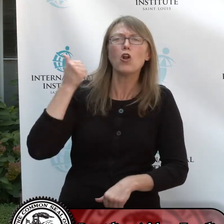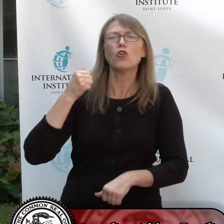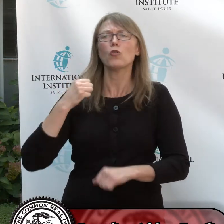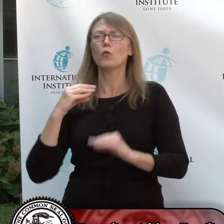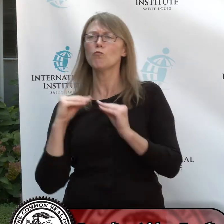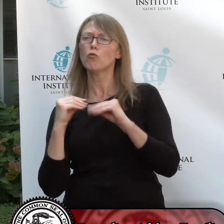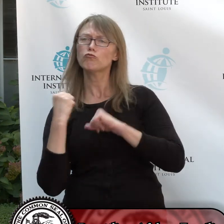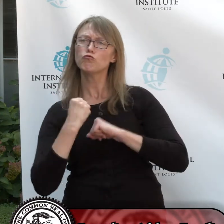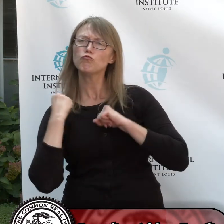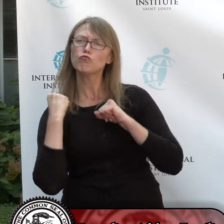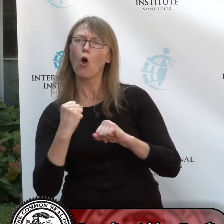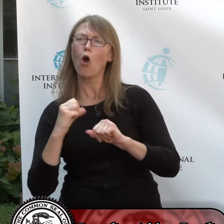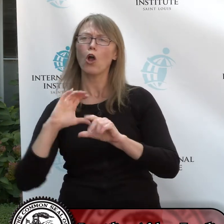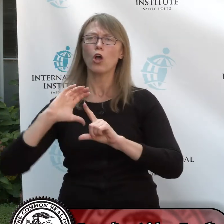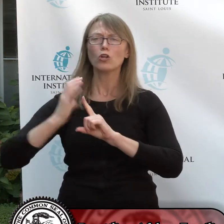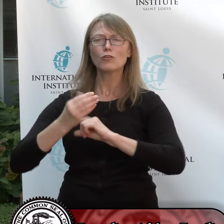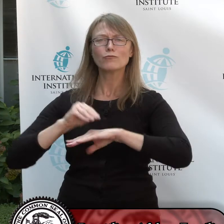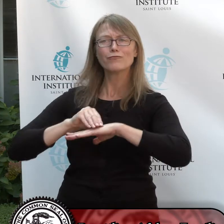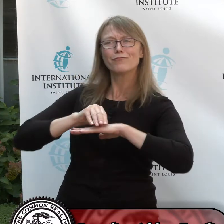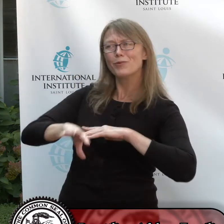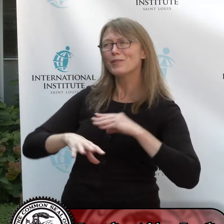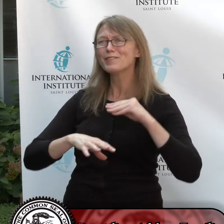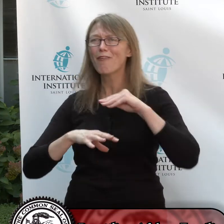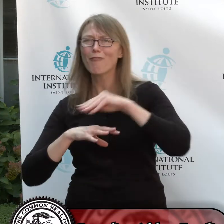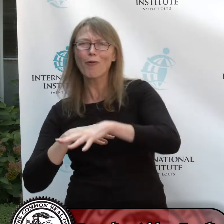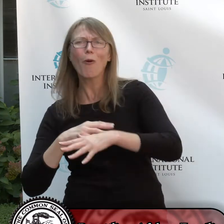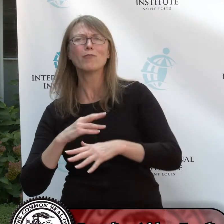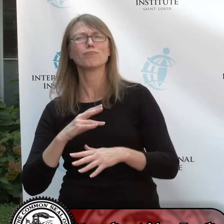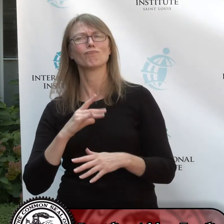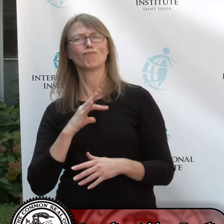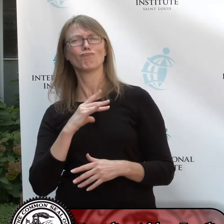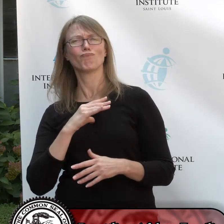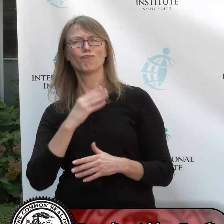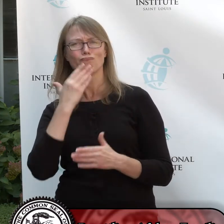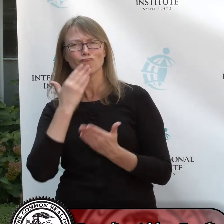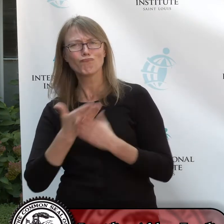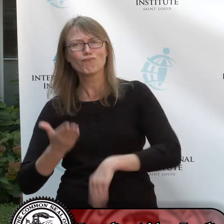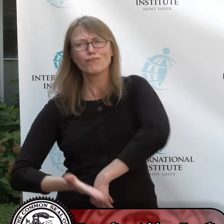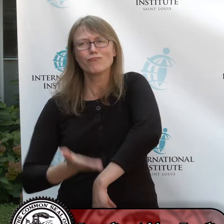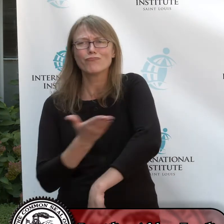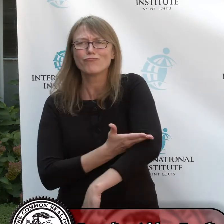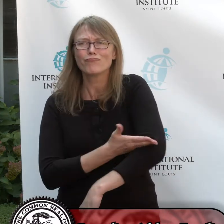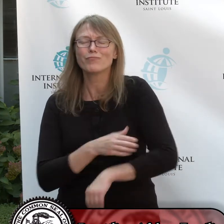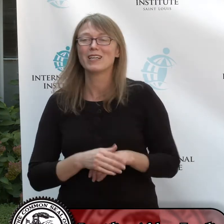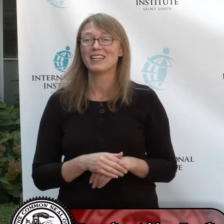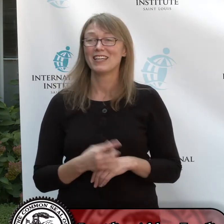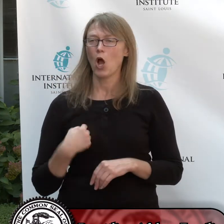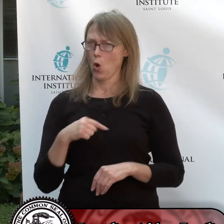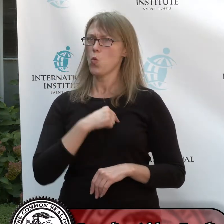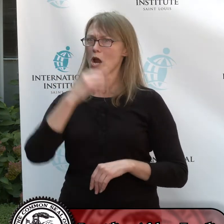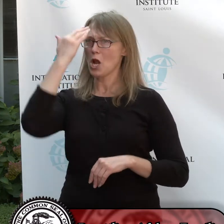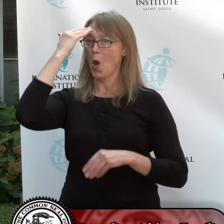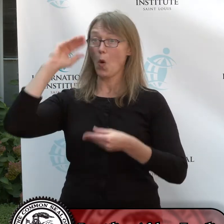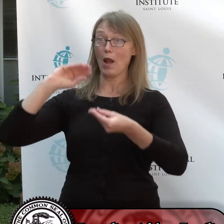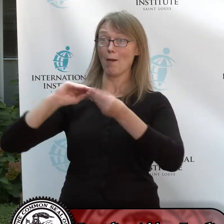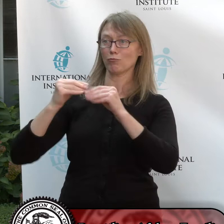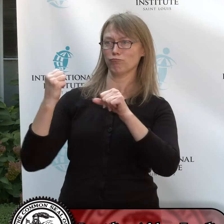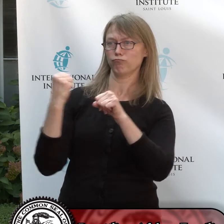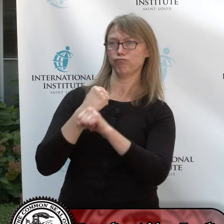and in many other ways. We know the numbers. Foreign-born residents